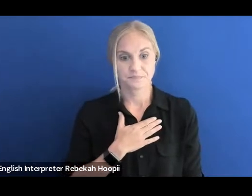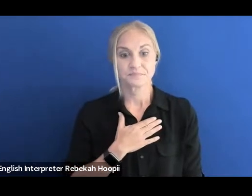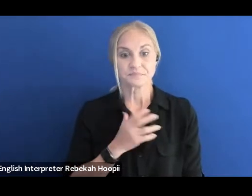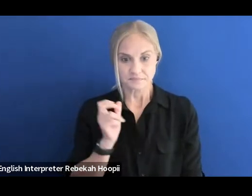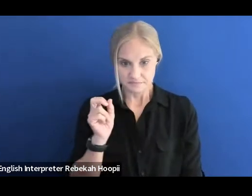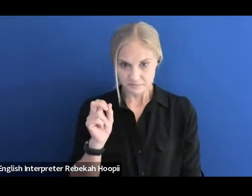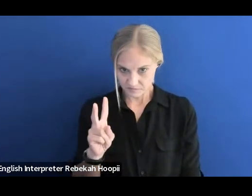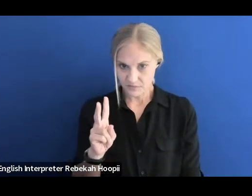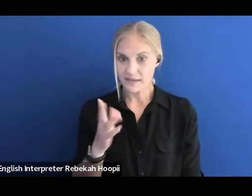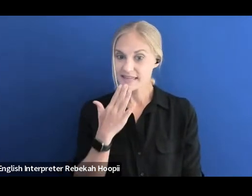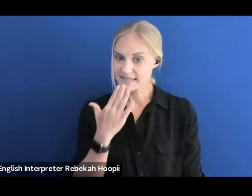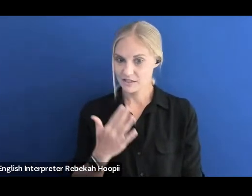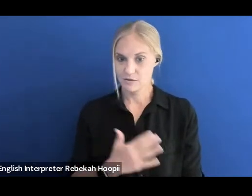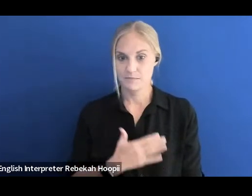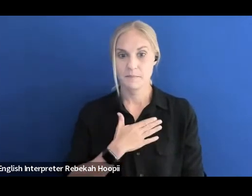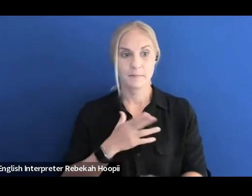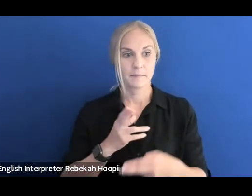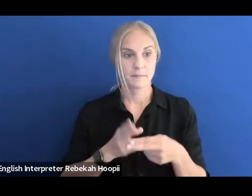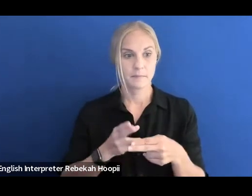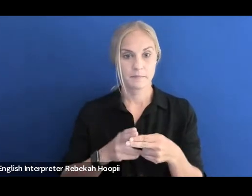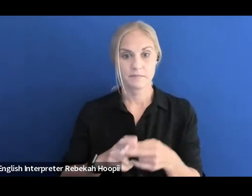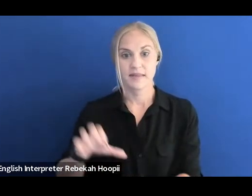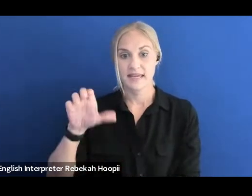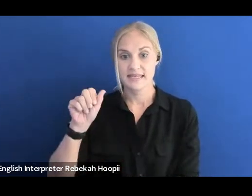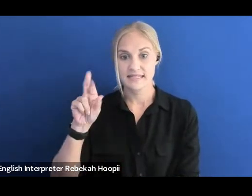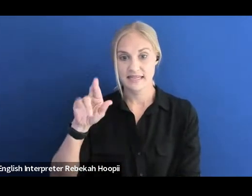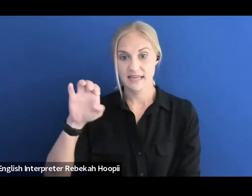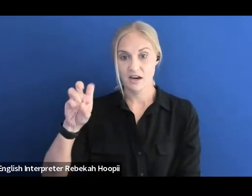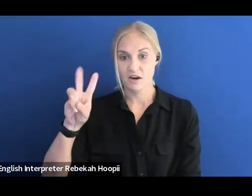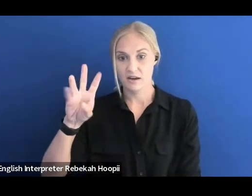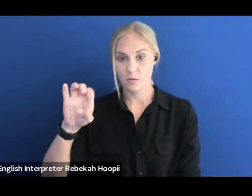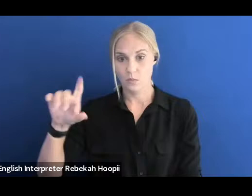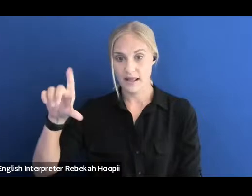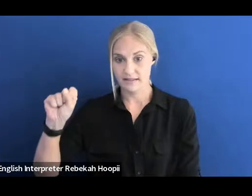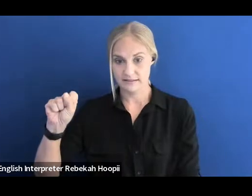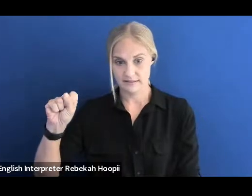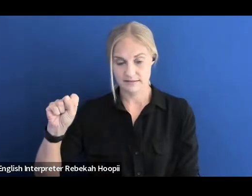Okay, thanks. So my name is Kerry Wells. That's